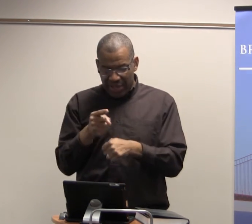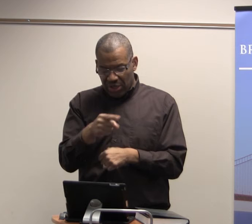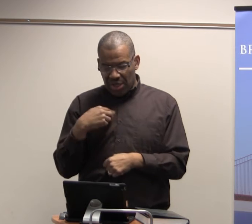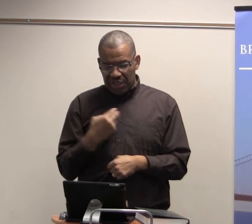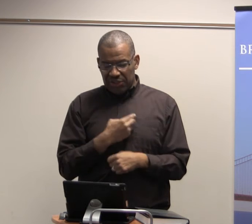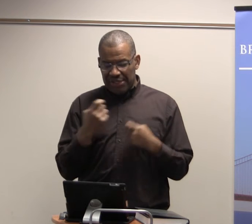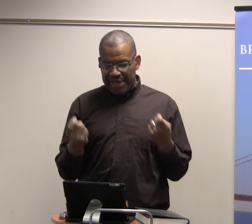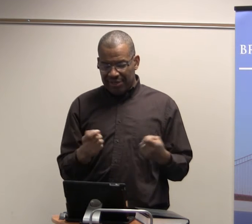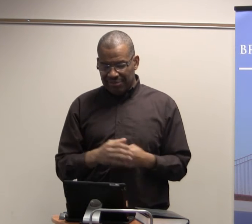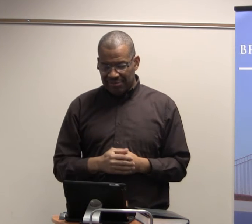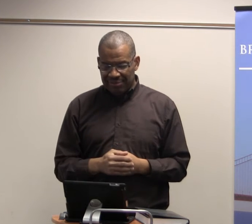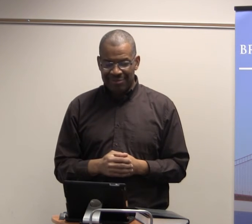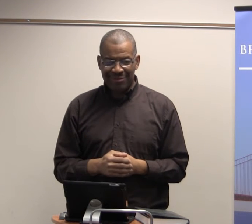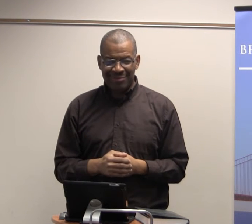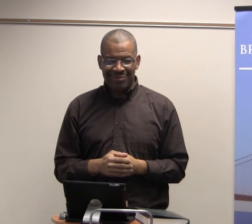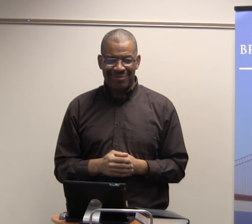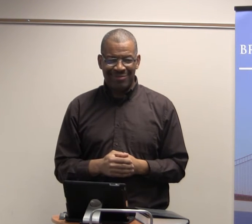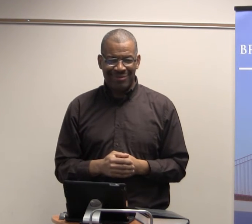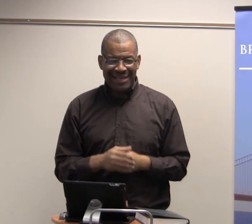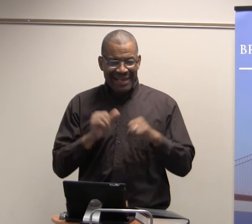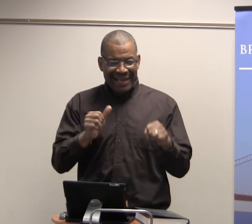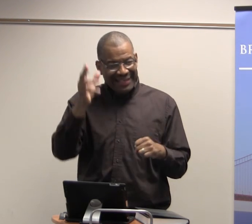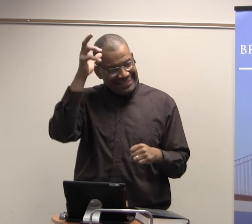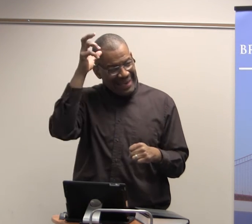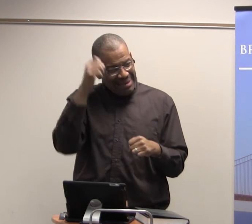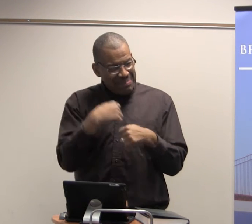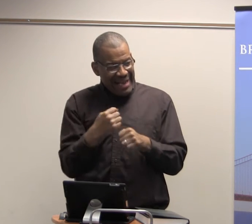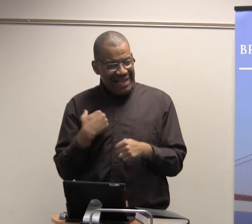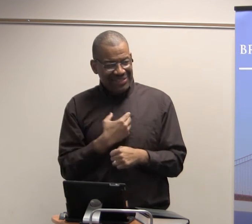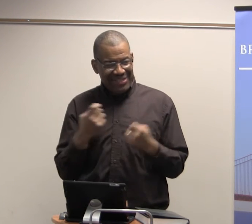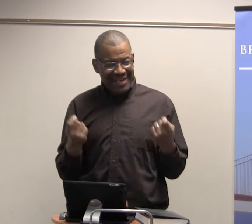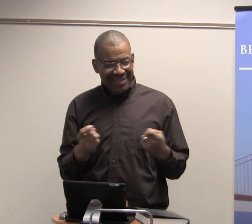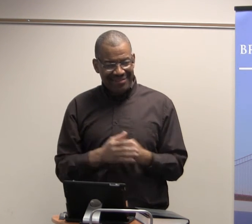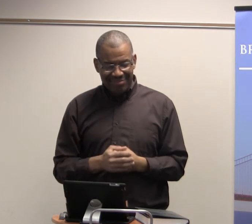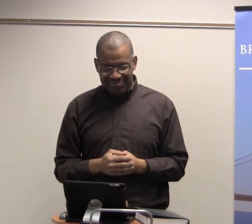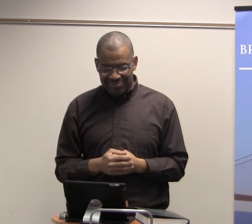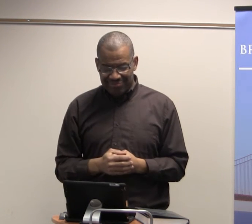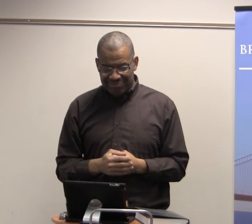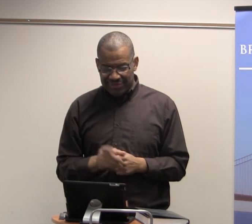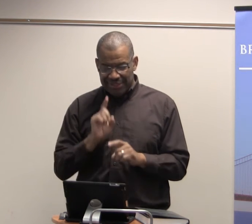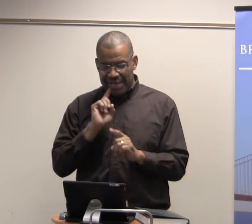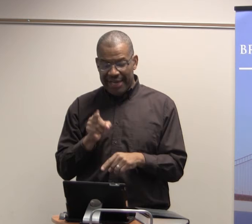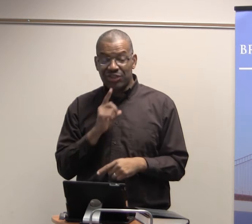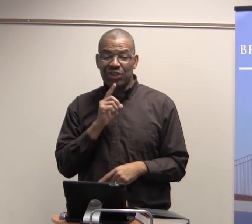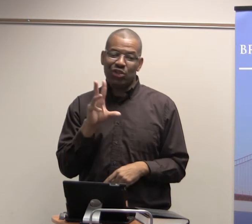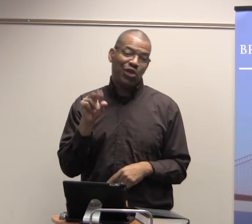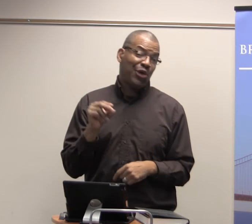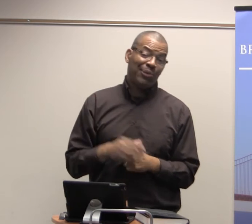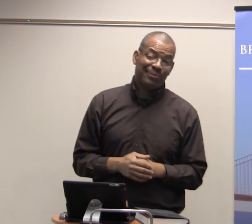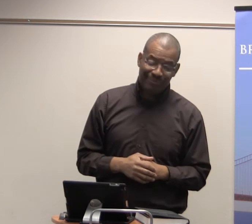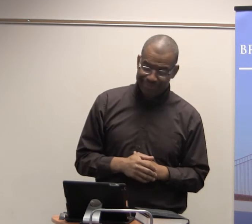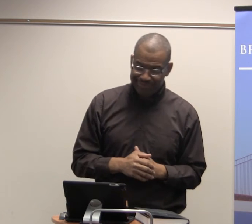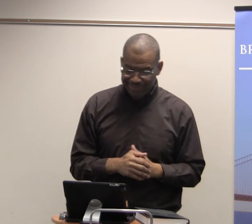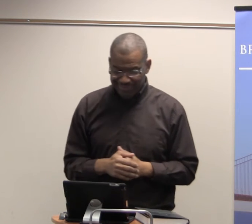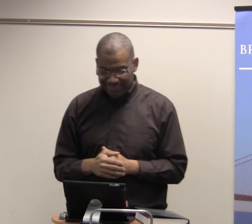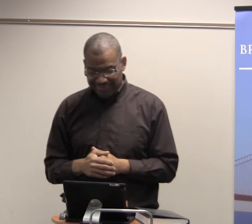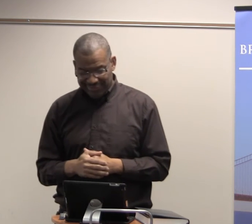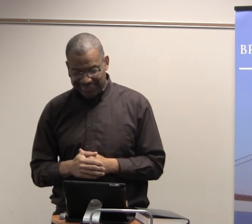make us sin? Can Satan make us sin? The answer is no.